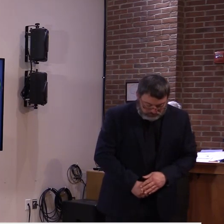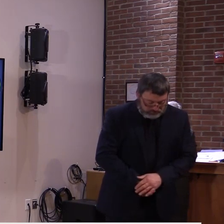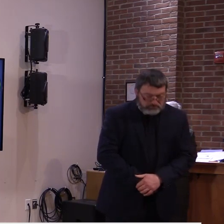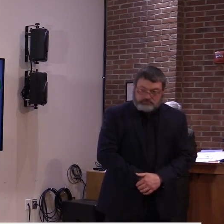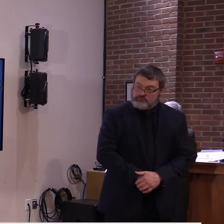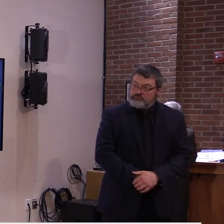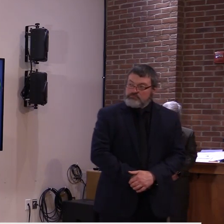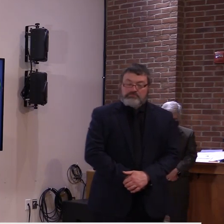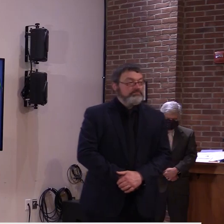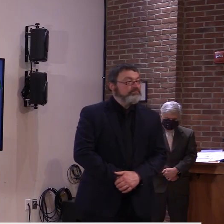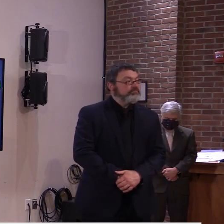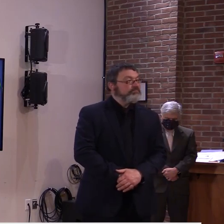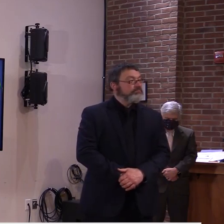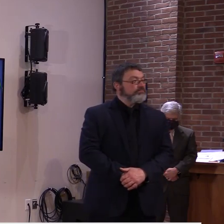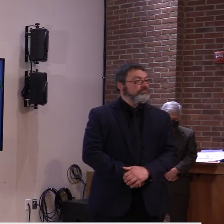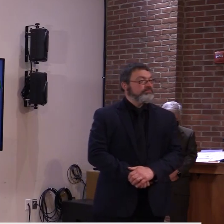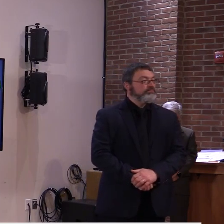up. Mike Donahue.